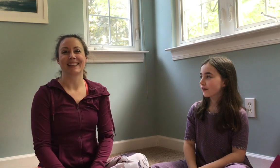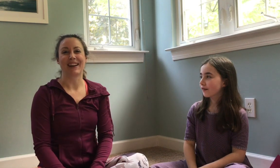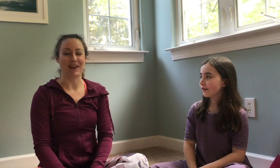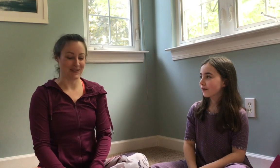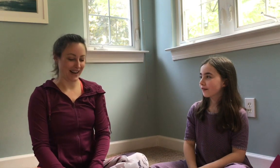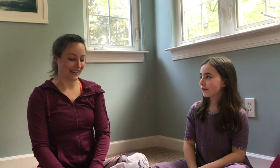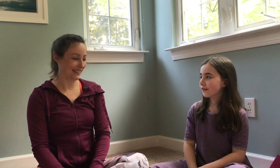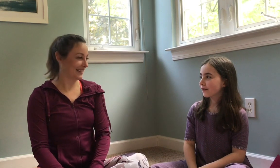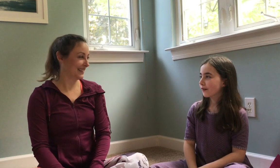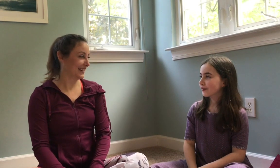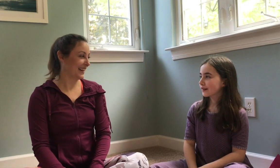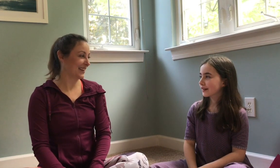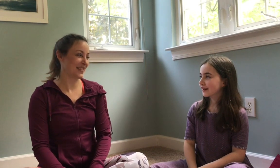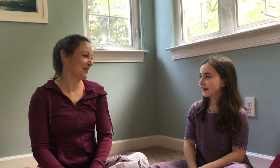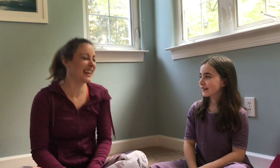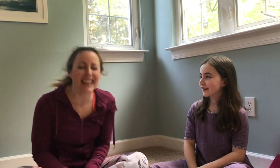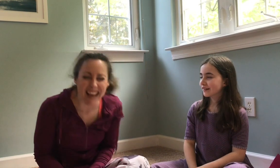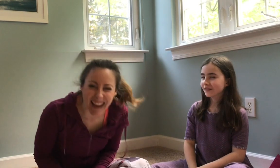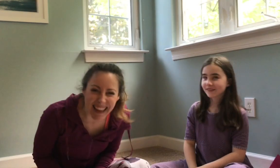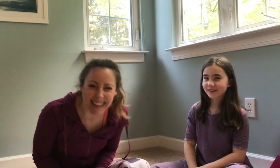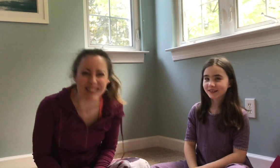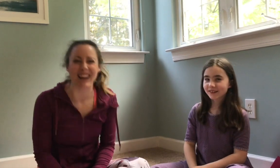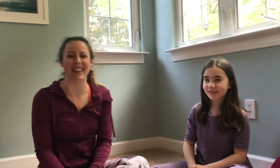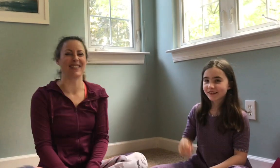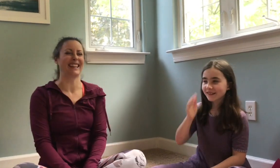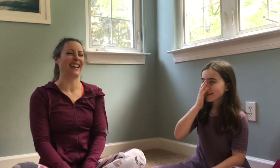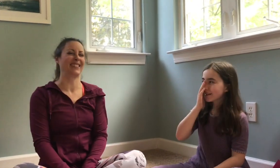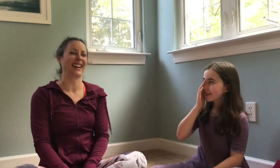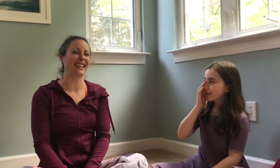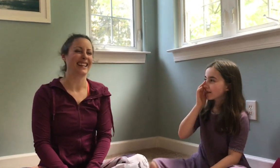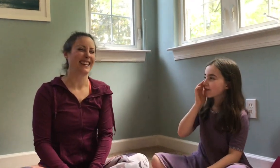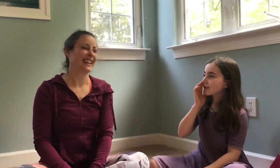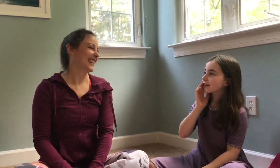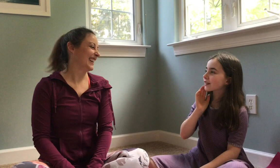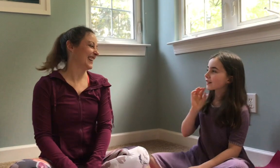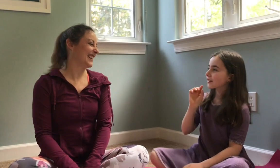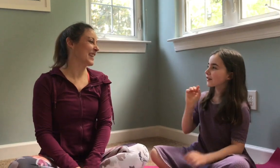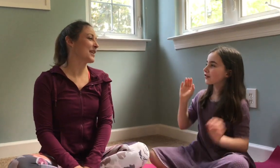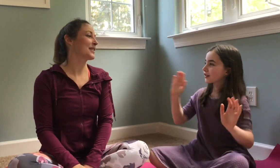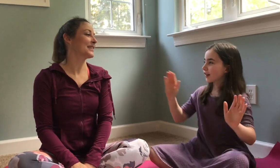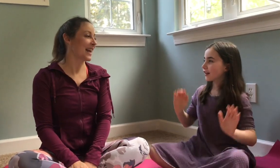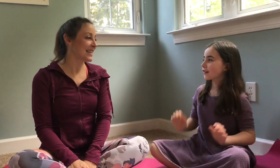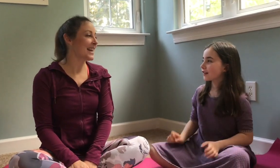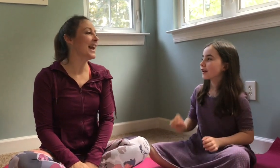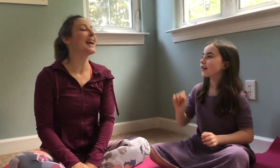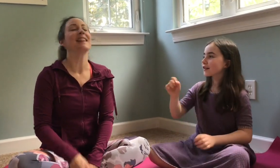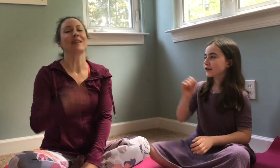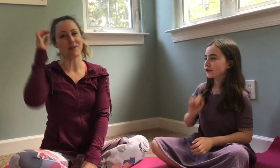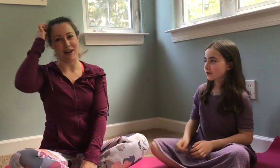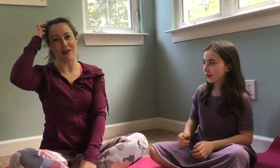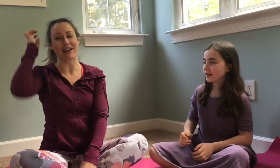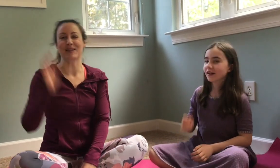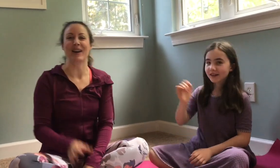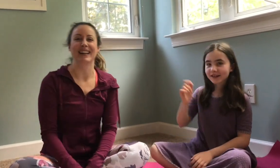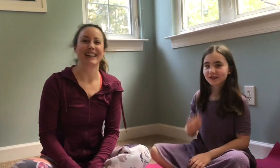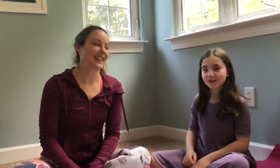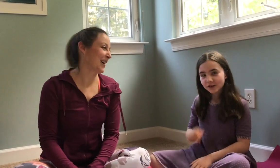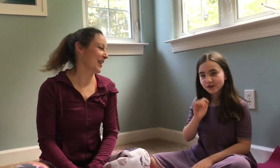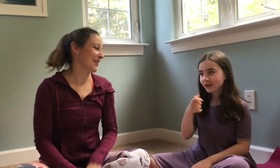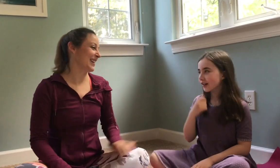All right. I don't think we... Let's try that one again. Ready? It was... There's Sunday and there's Monday. Okay, sorry. There's Okay, ready? Tuesday